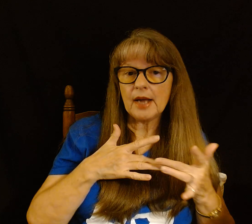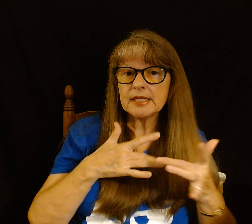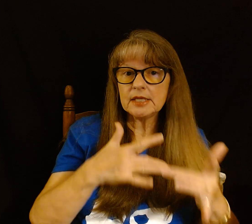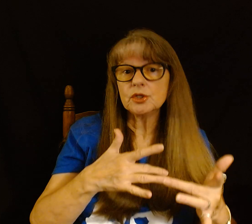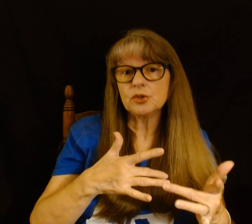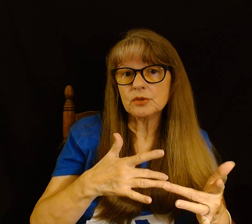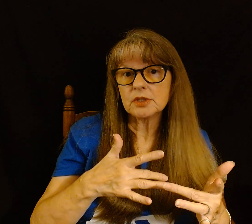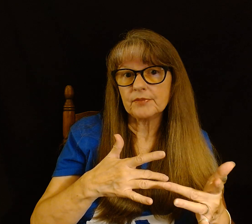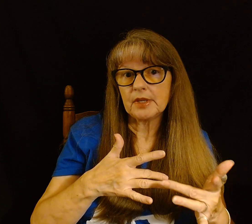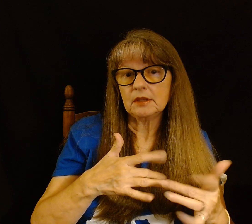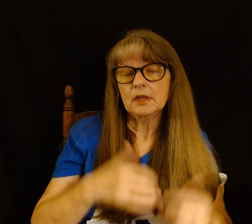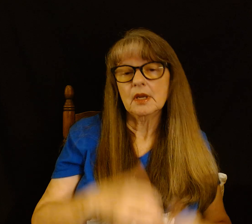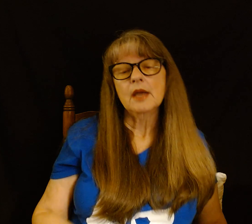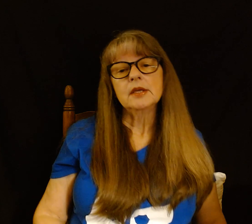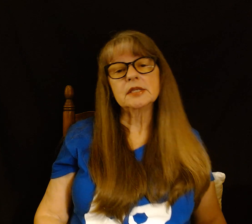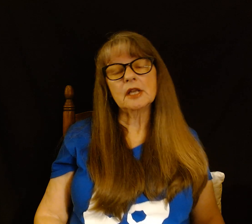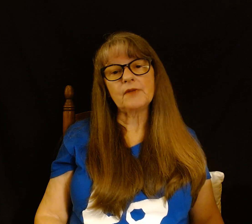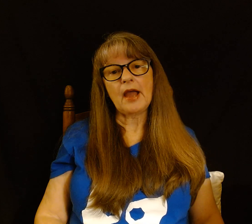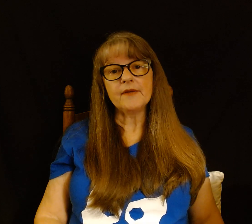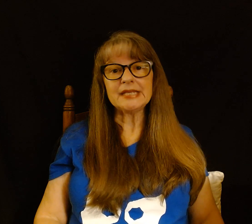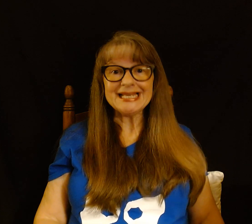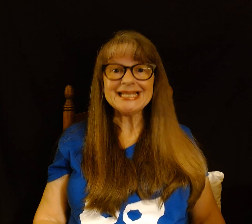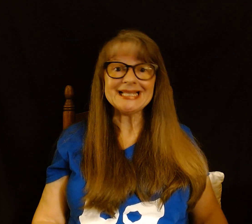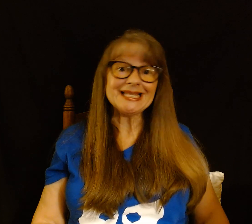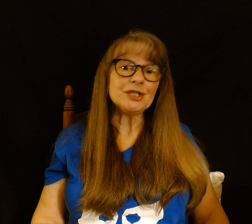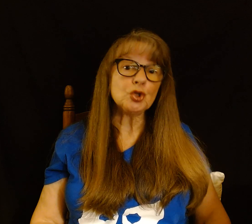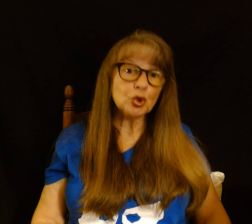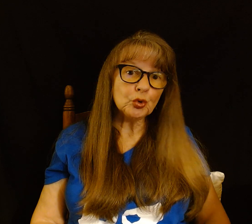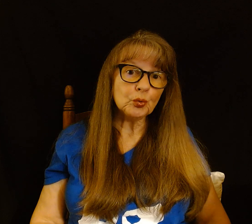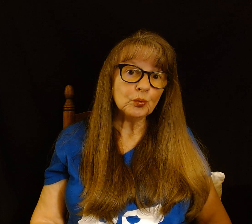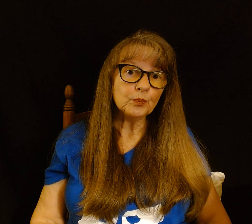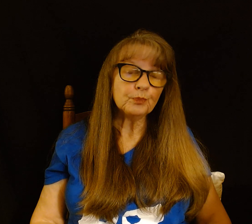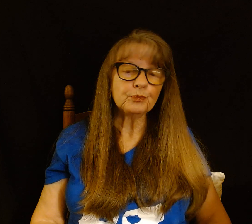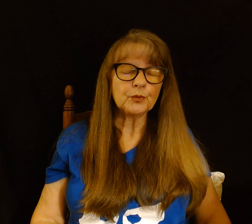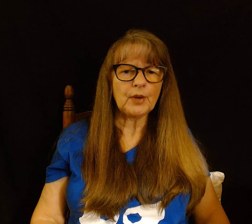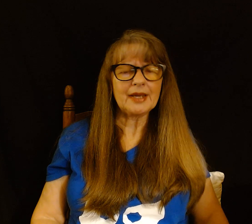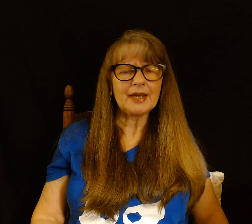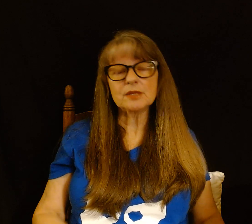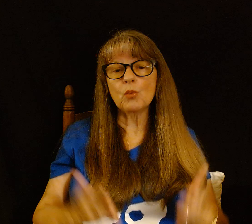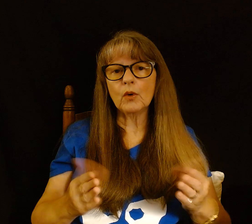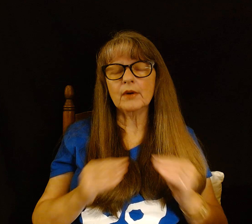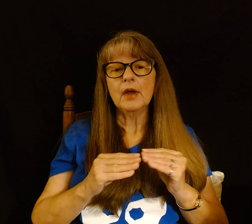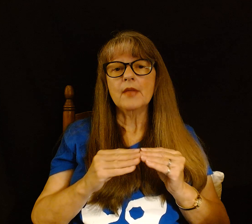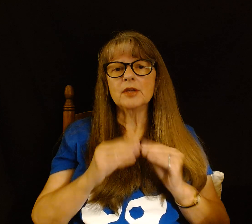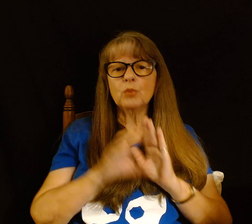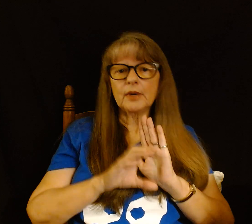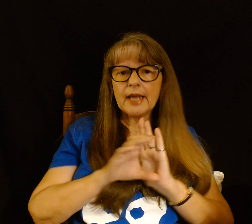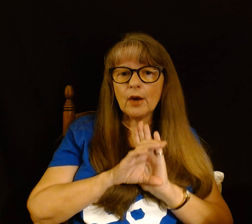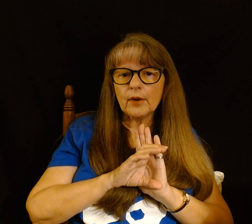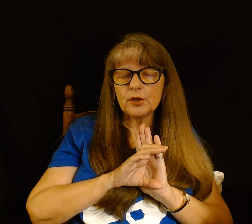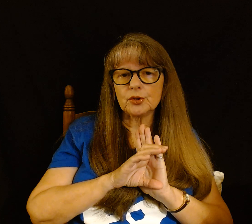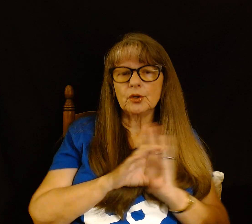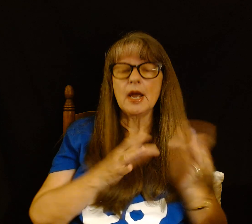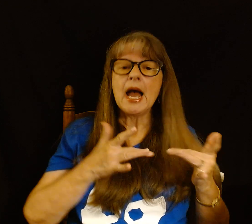tend to do something, instead of I have a tendency to. Right? Because that's more character.